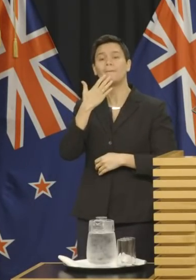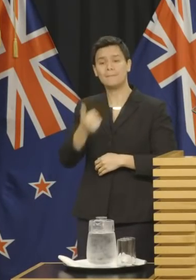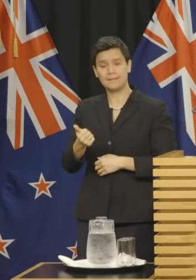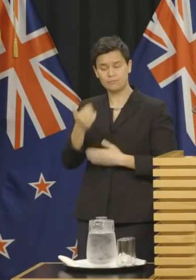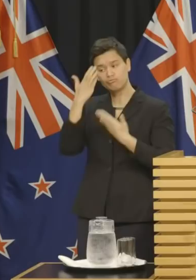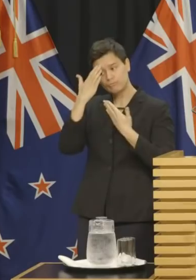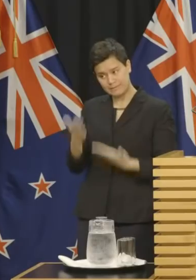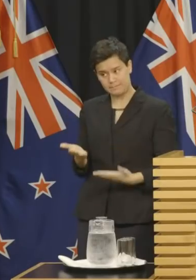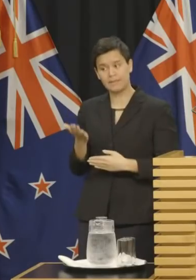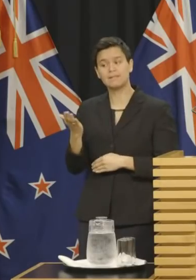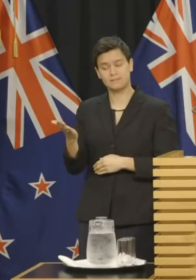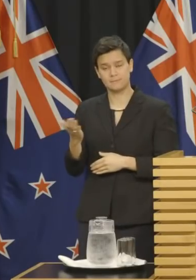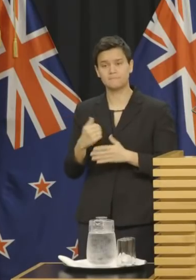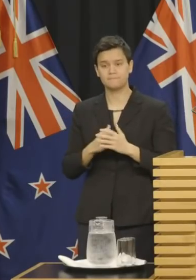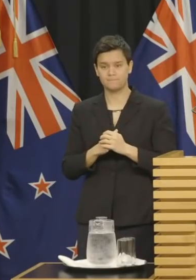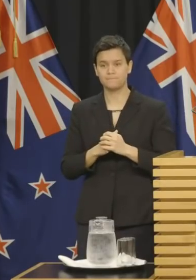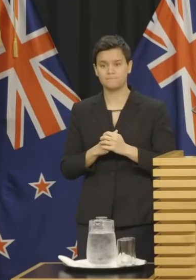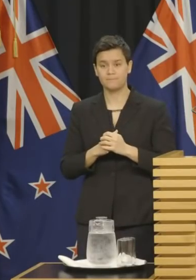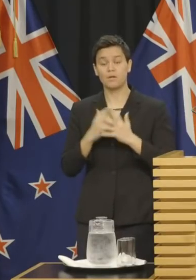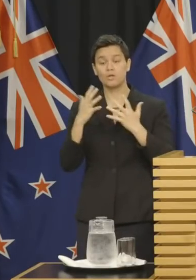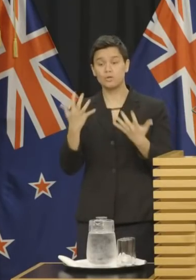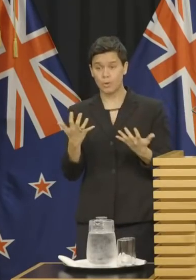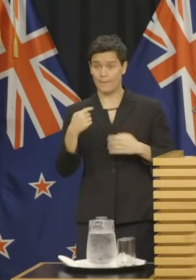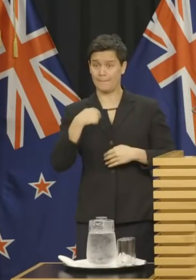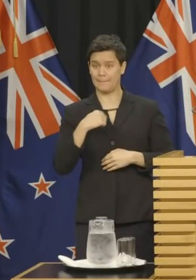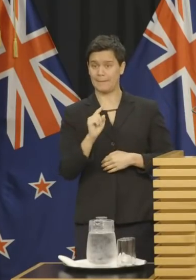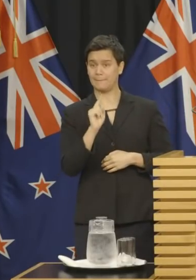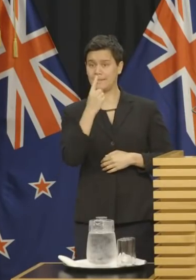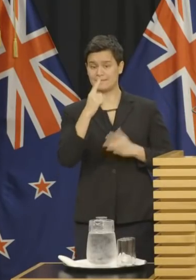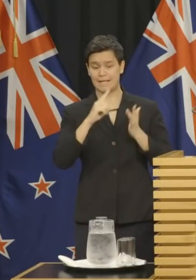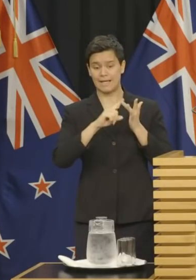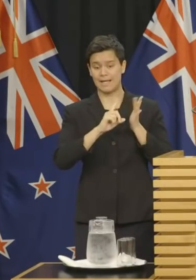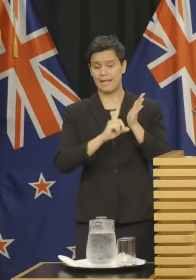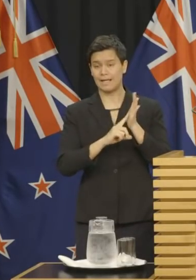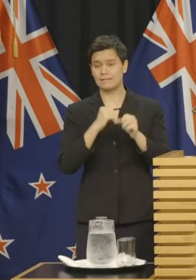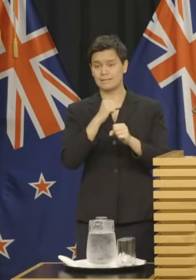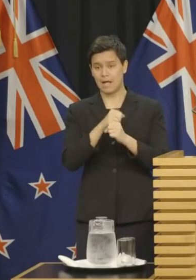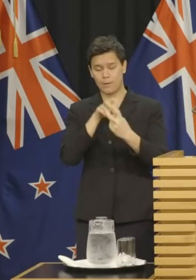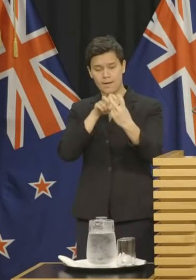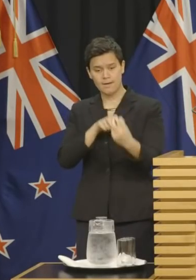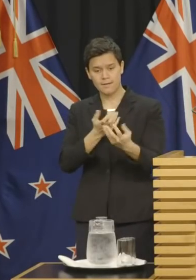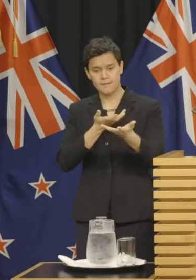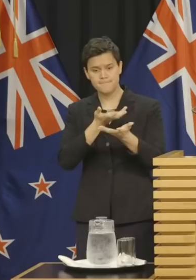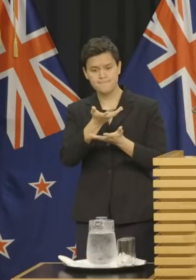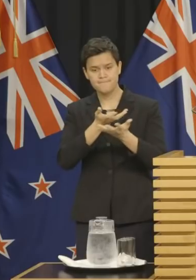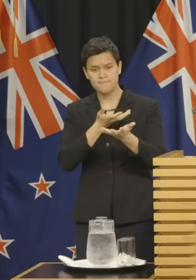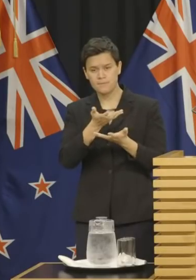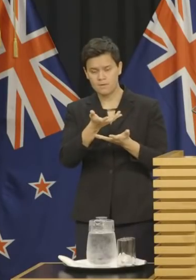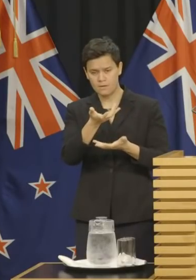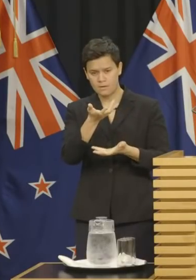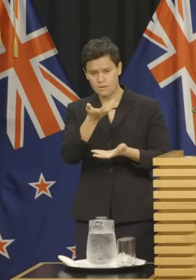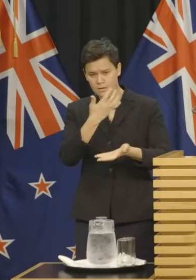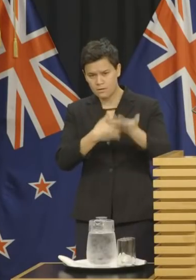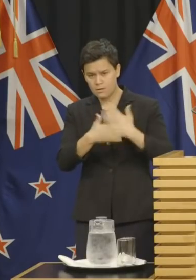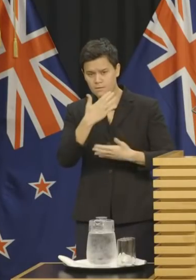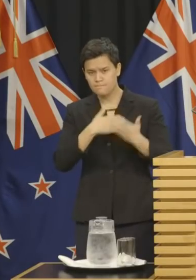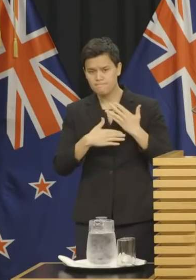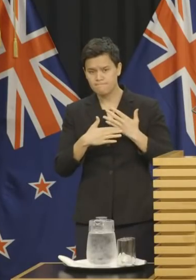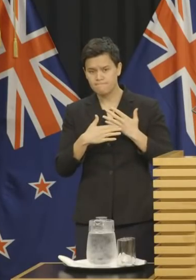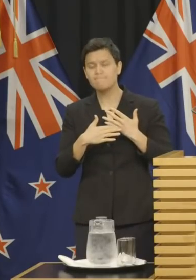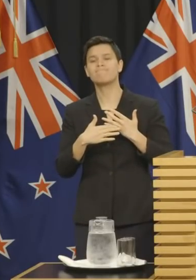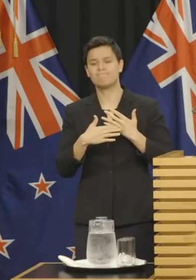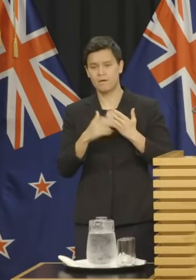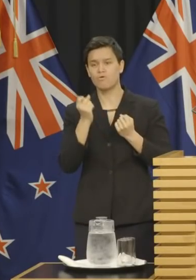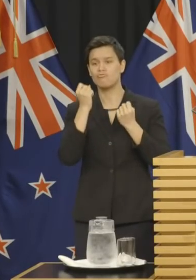Over the course of the conversation with the Minister, it became clear to me that his position as a minister was untenable.